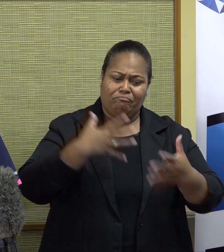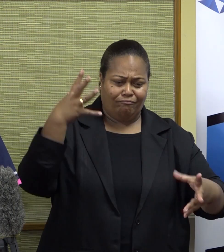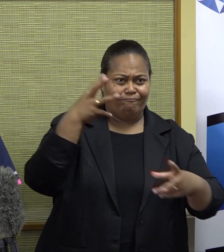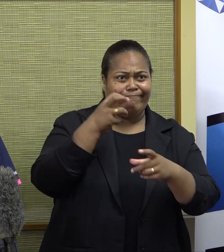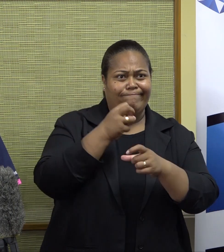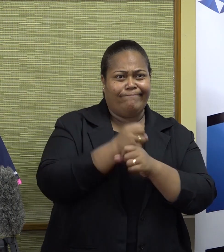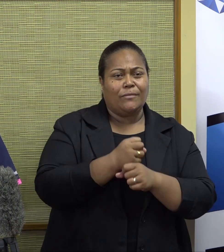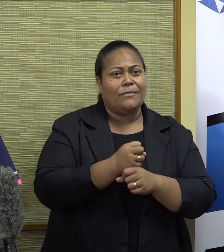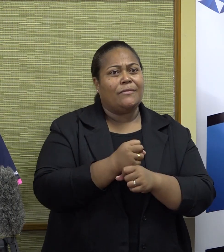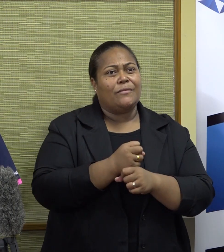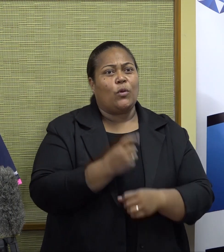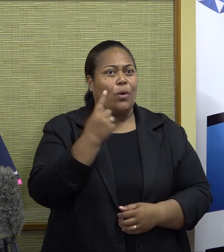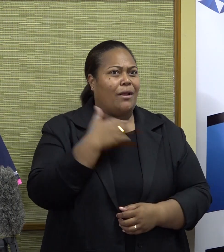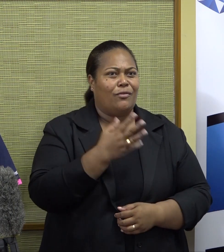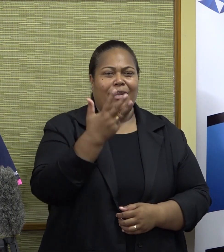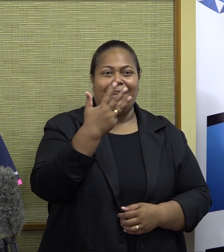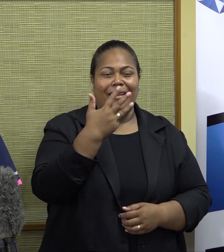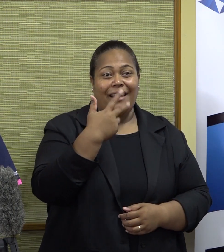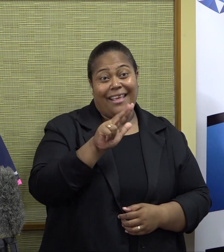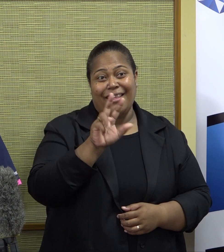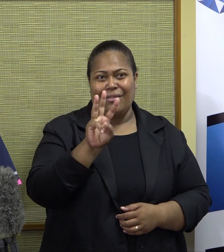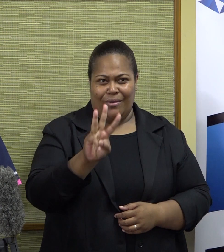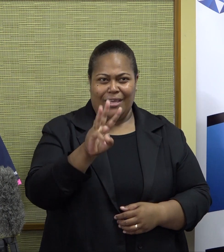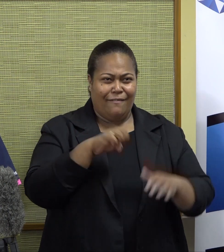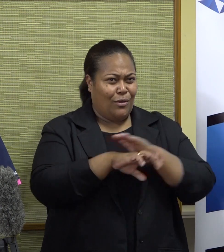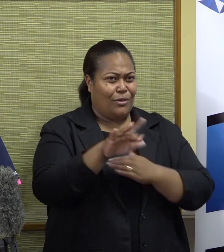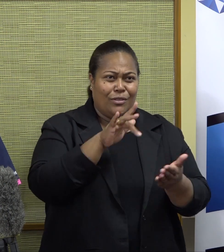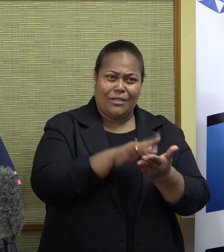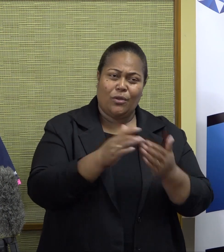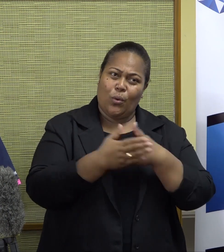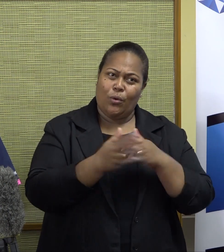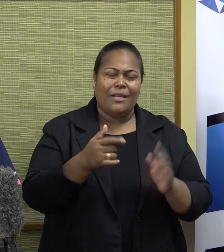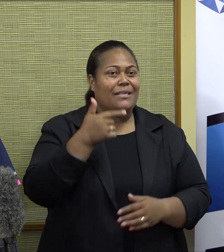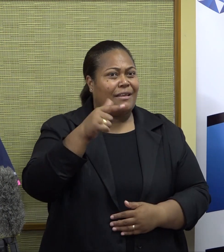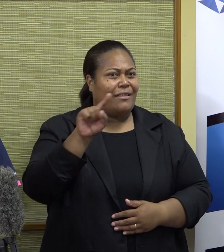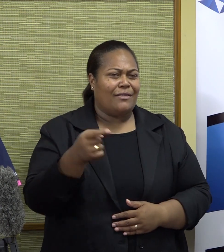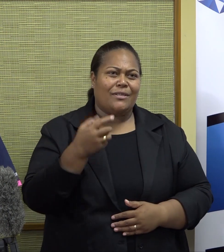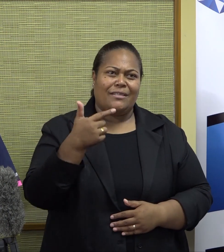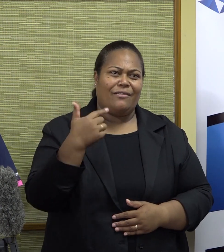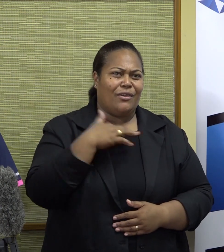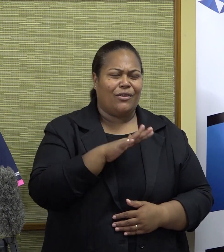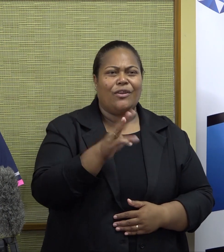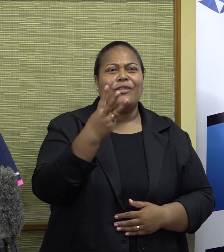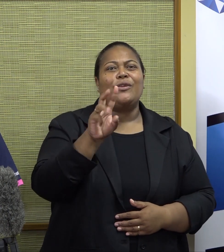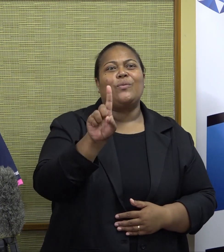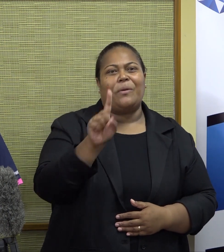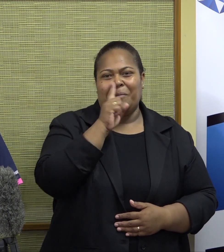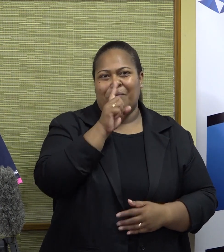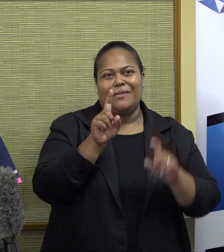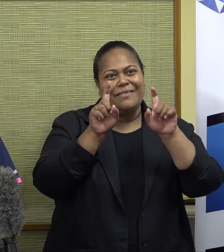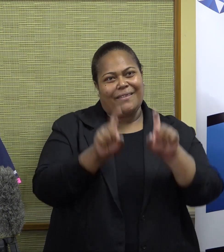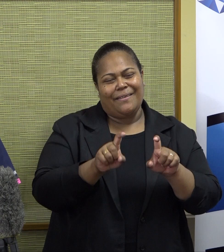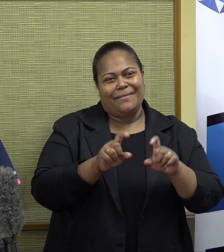of 183 evacuation centre open with 7,731 evacuees. Members